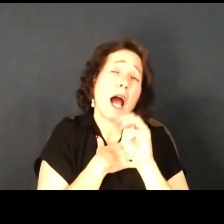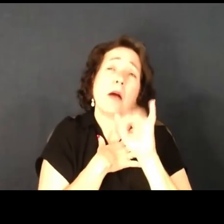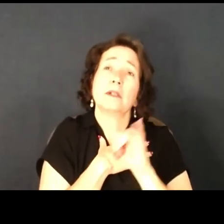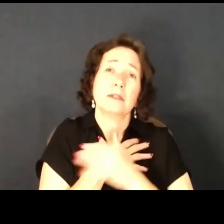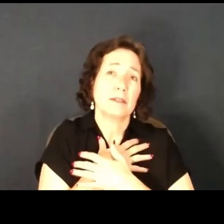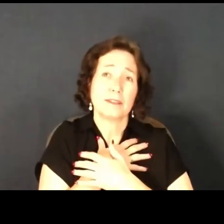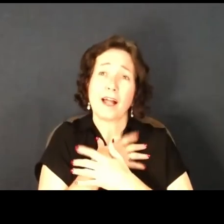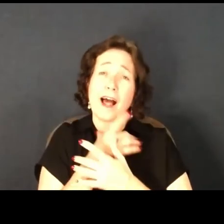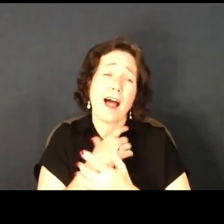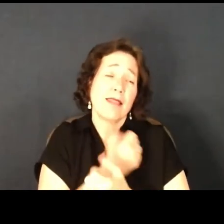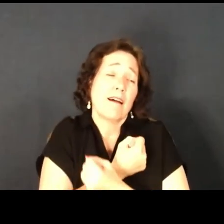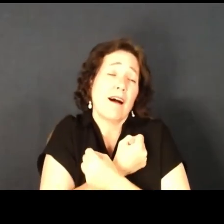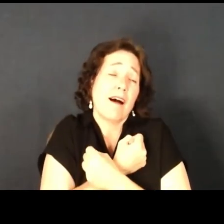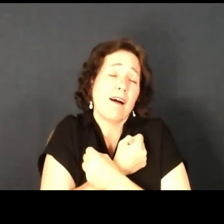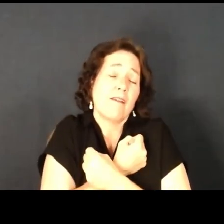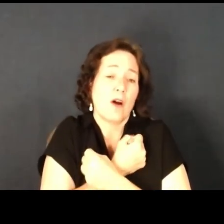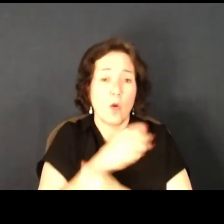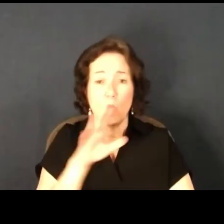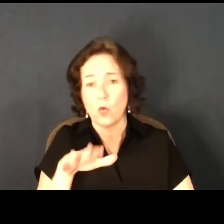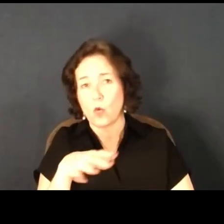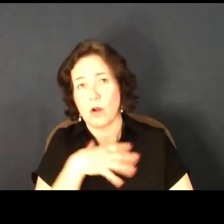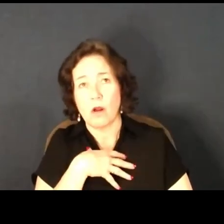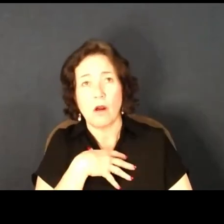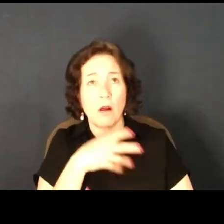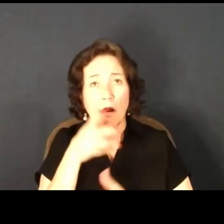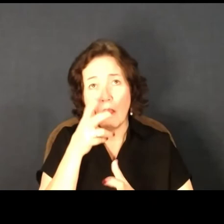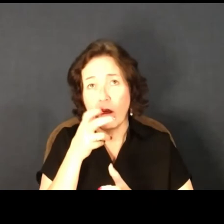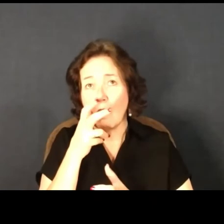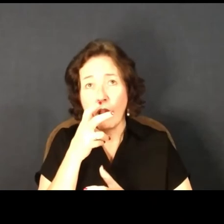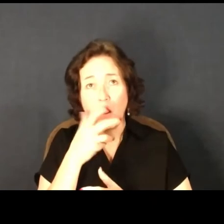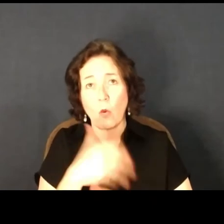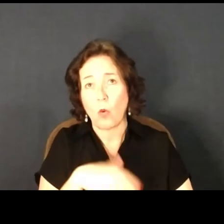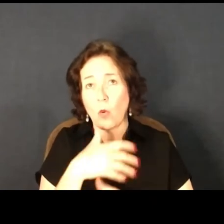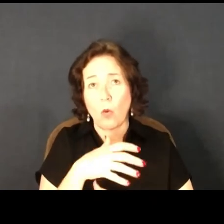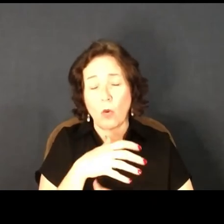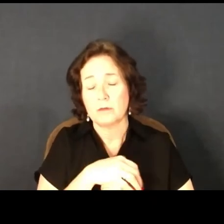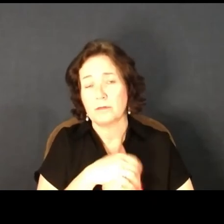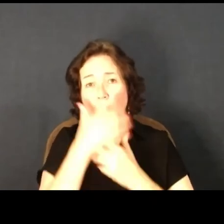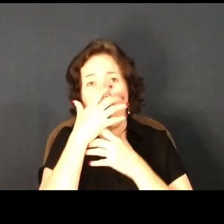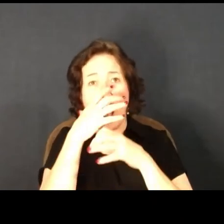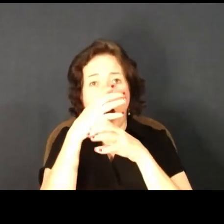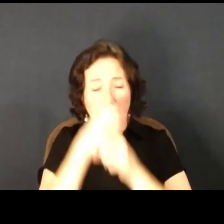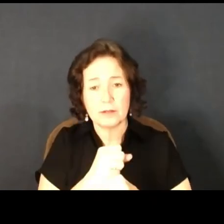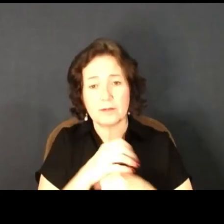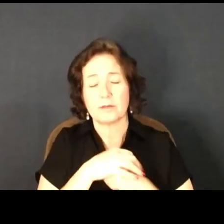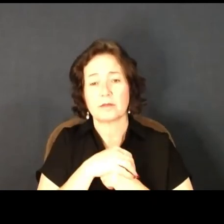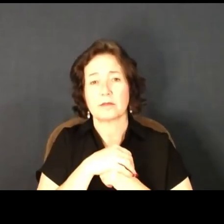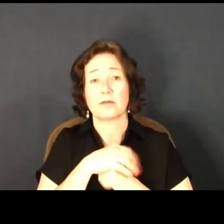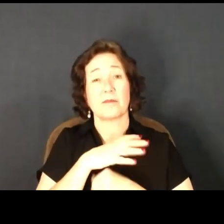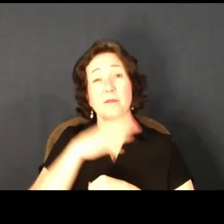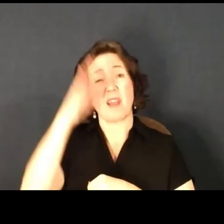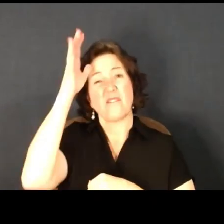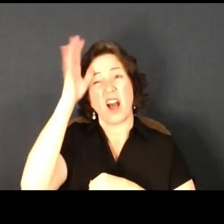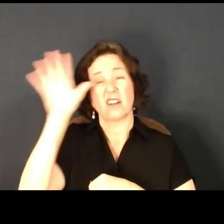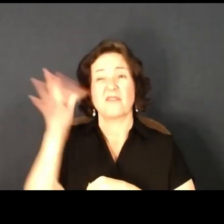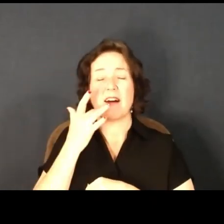Tammy's in love. My father was under the influence of Spencer